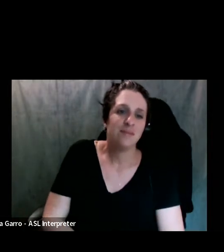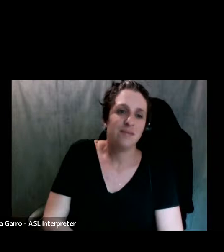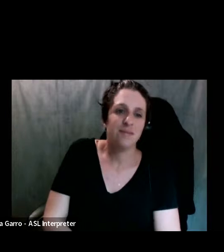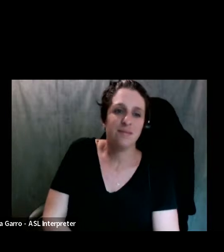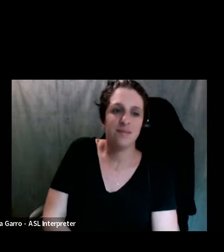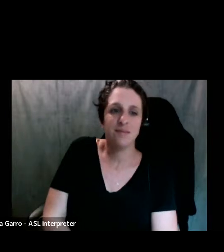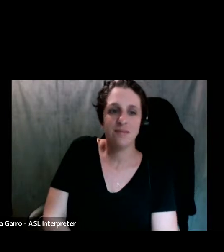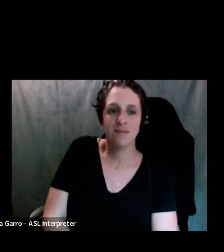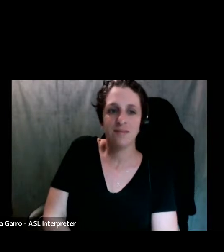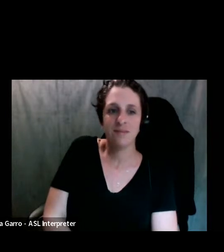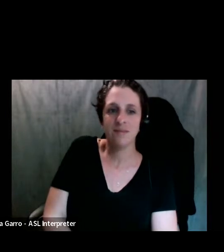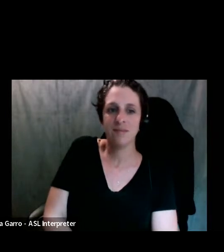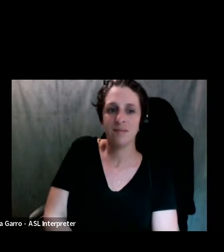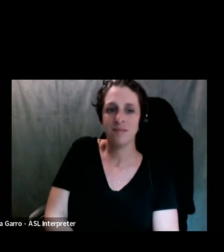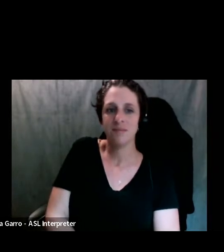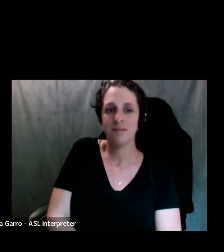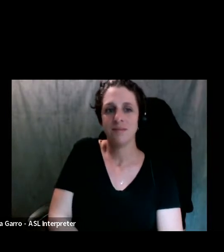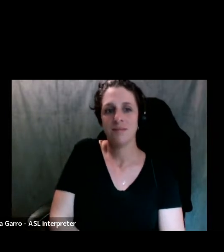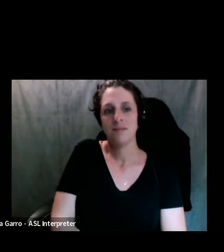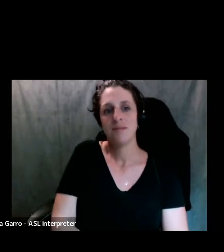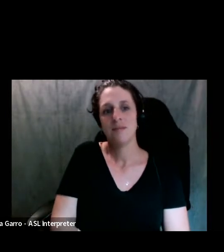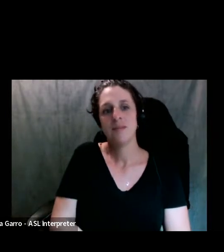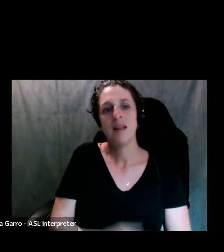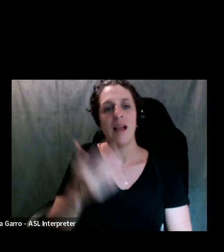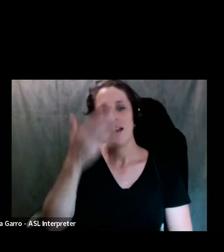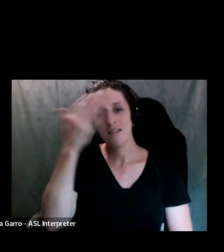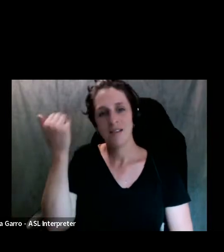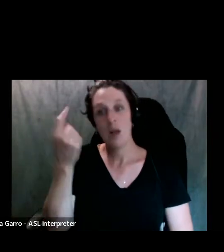I forgot one more thing, and I know that podium's in the way, Dr. Showman.